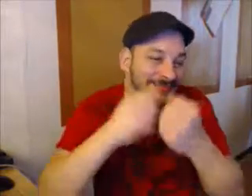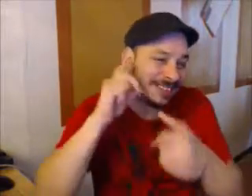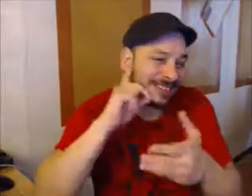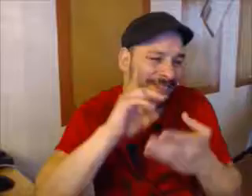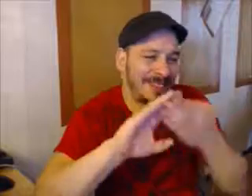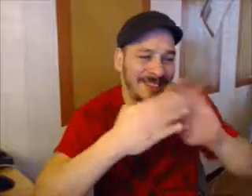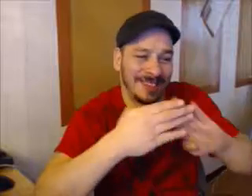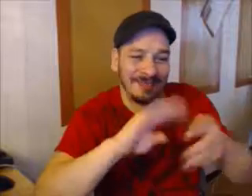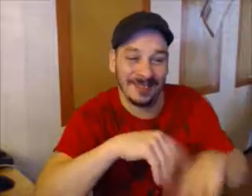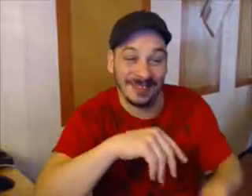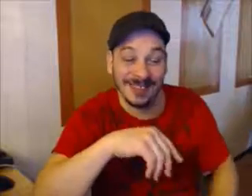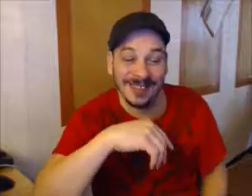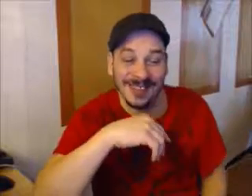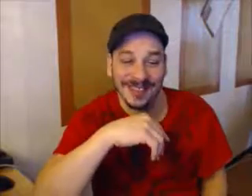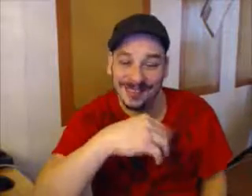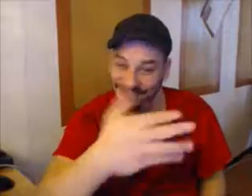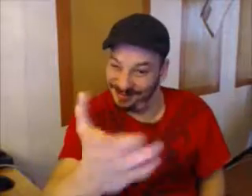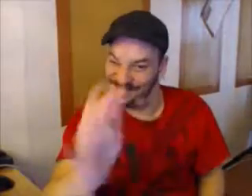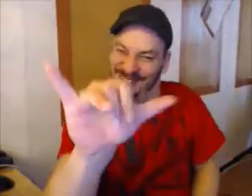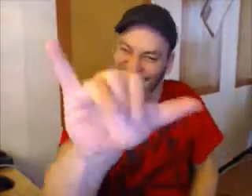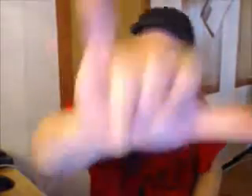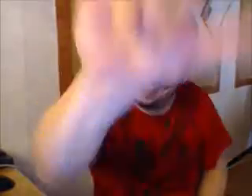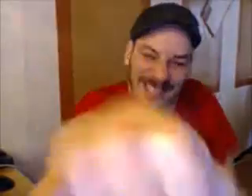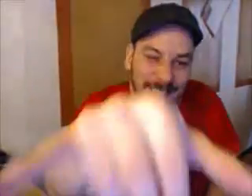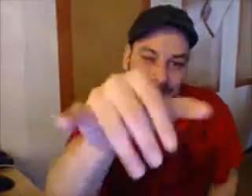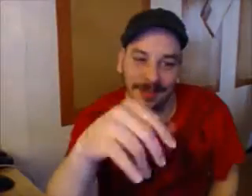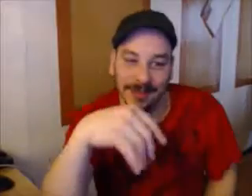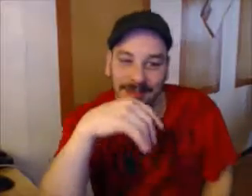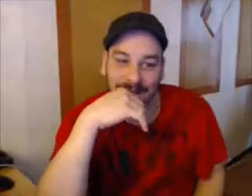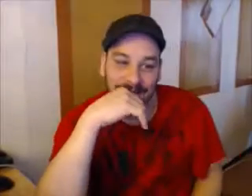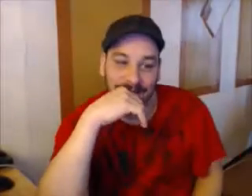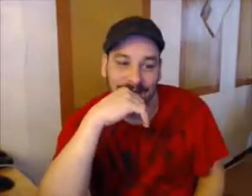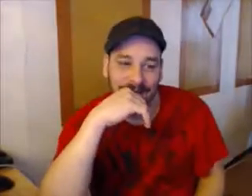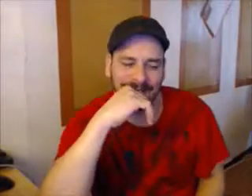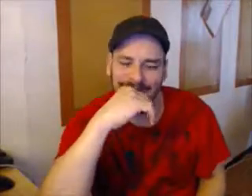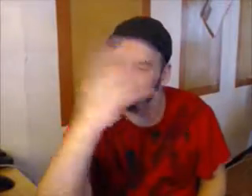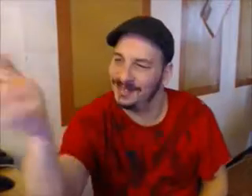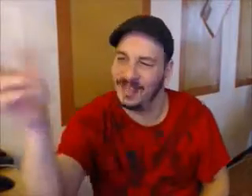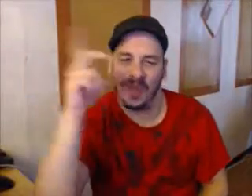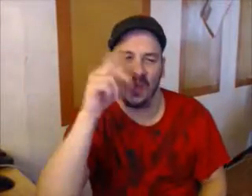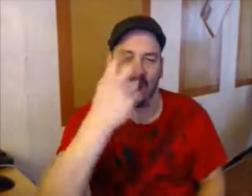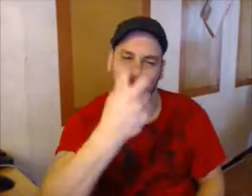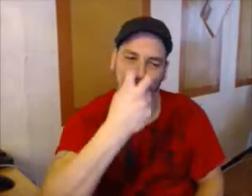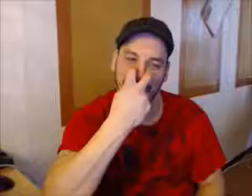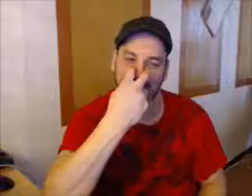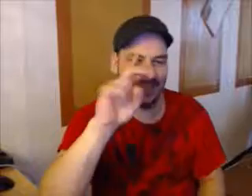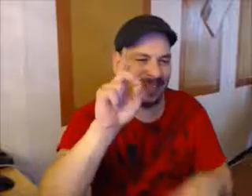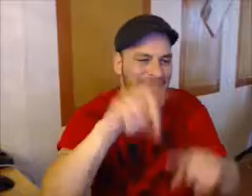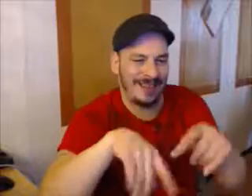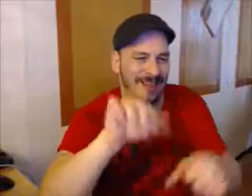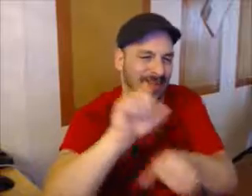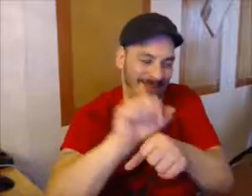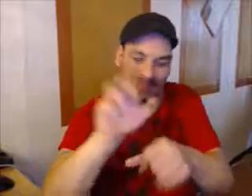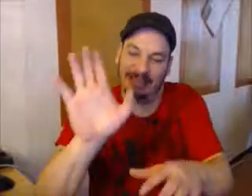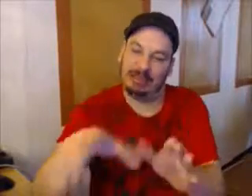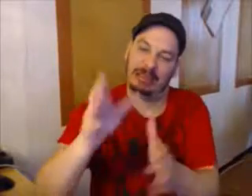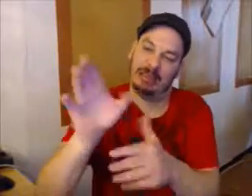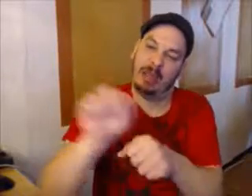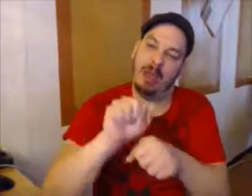gel. Log on now to androgelauthor.com and you can pay as little as $10 a month for Androgel 1.62%. What are you